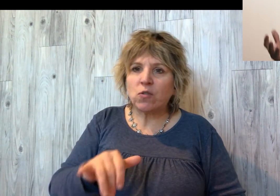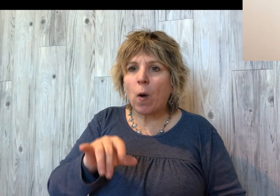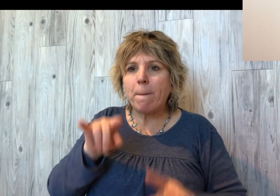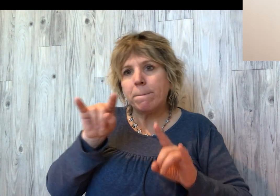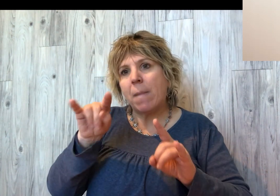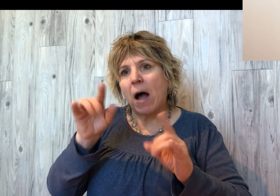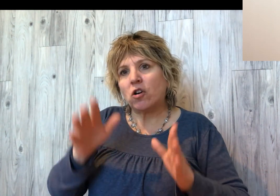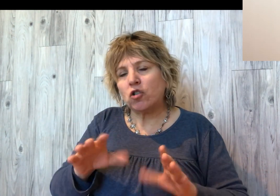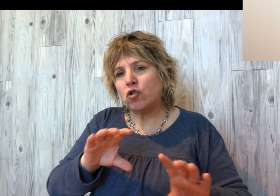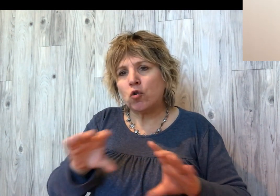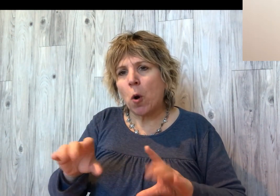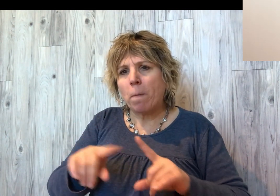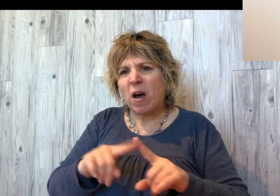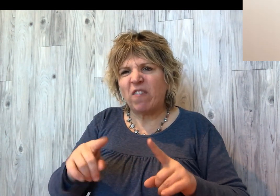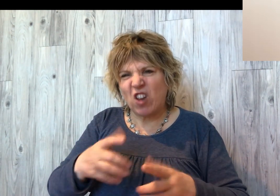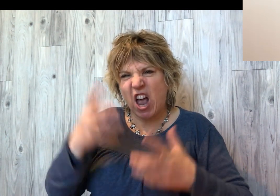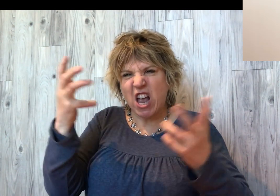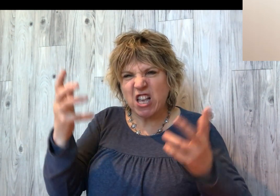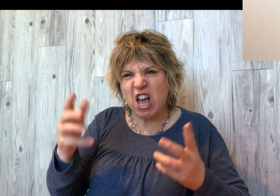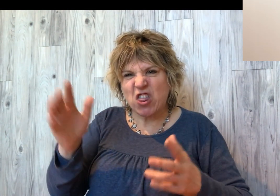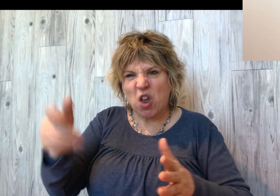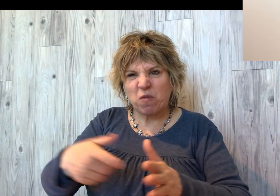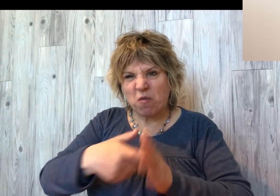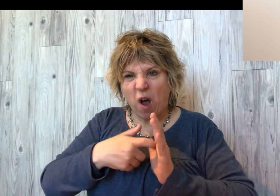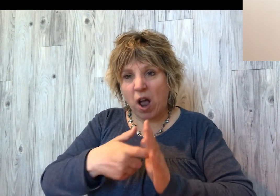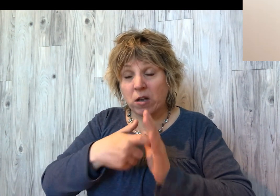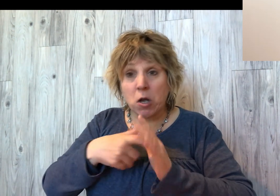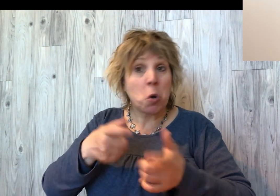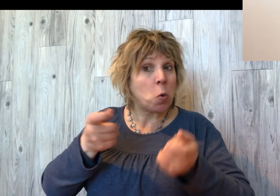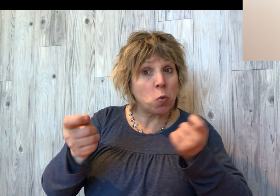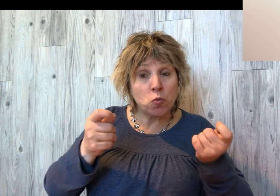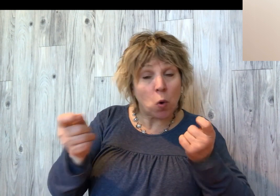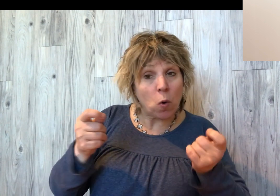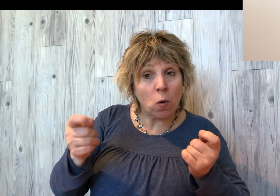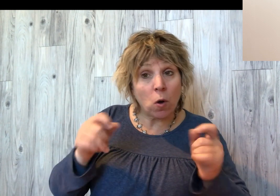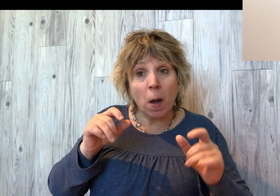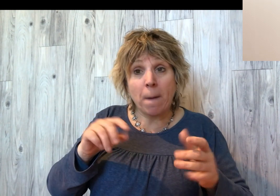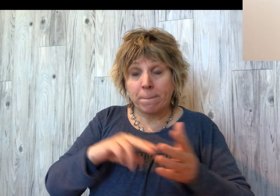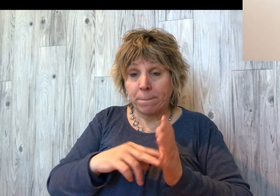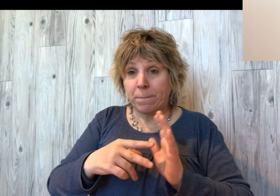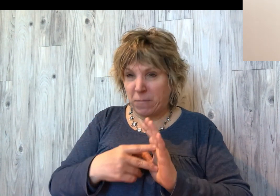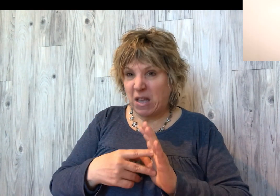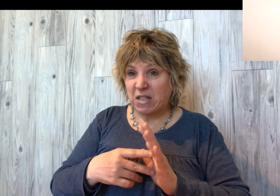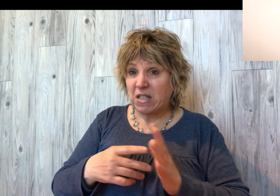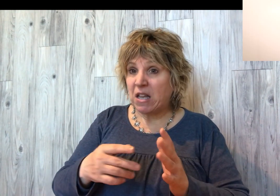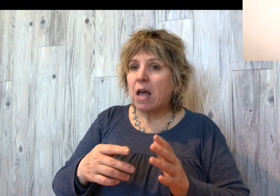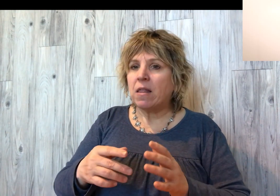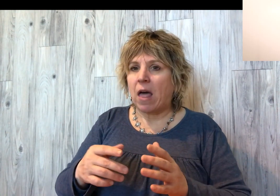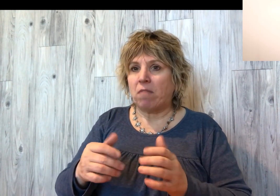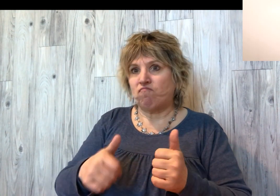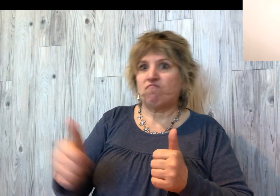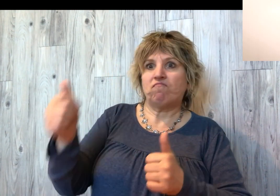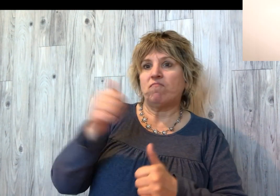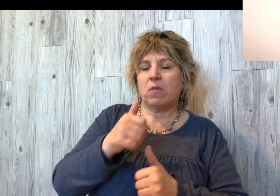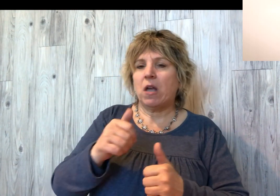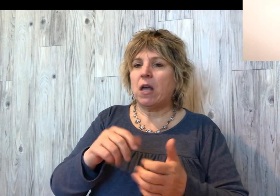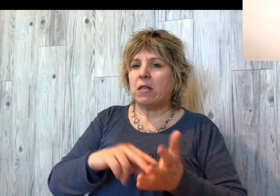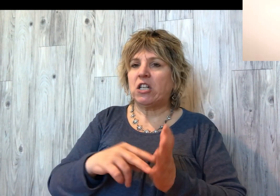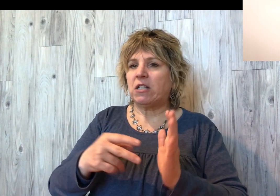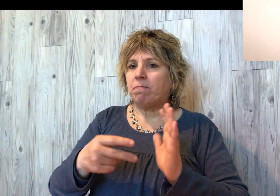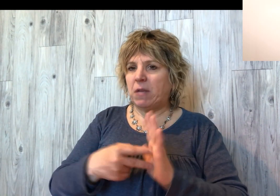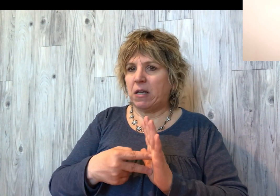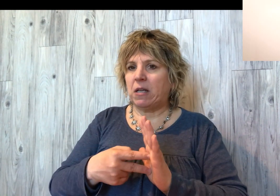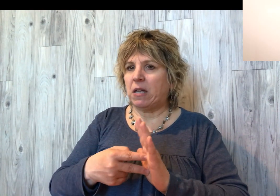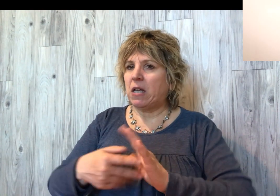mockers do. But if you give into their anger, you give into their demands, you give into their control, if you do that and you keep them in places of leadership and influence,